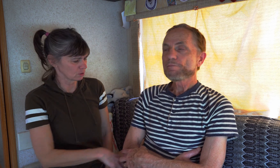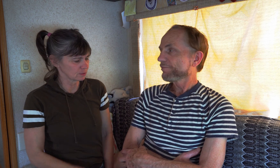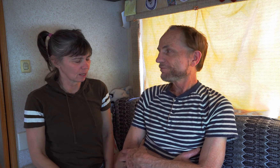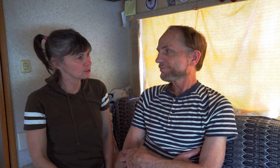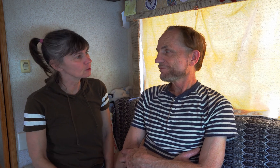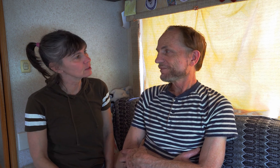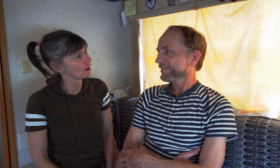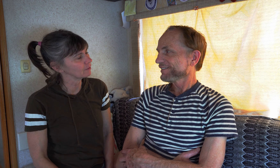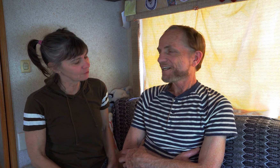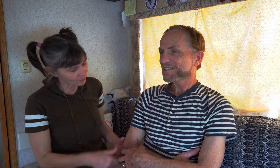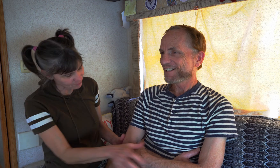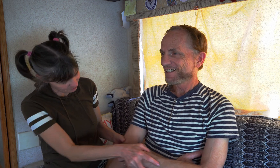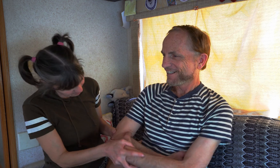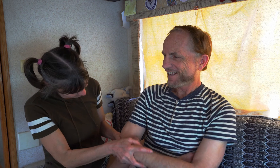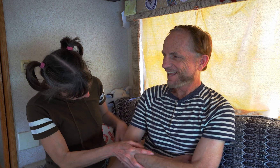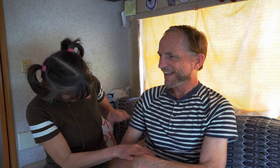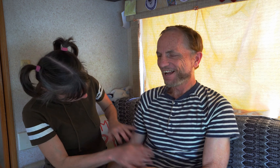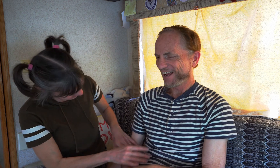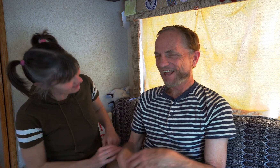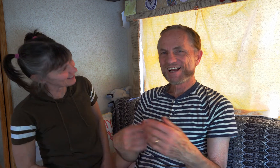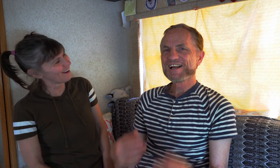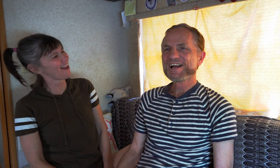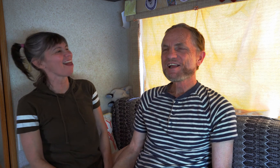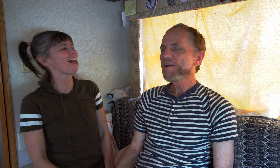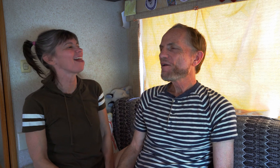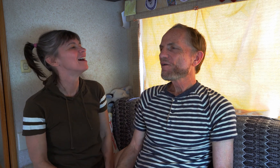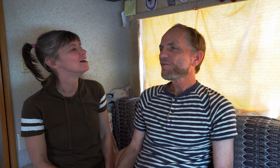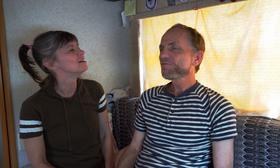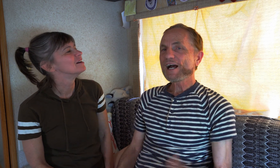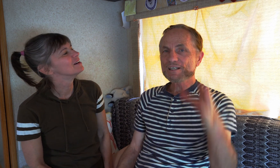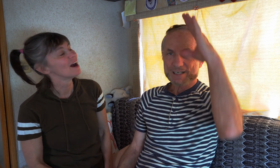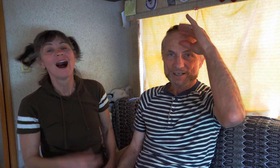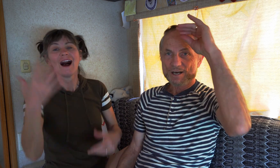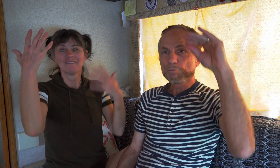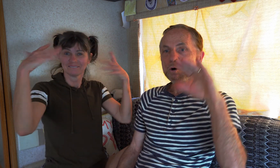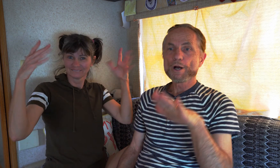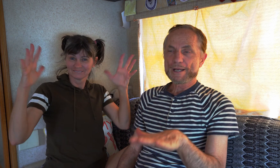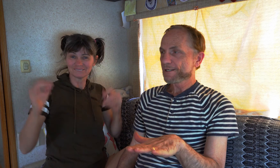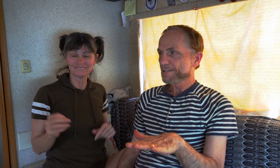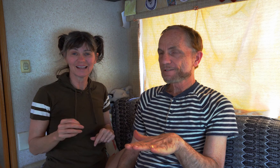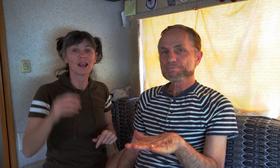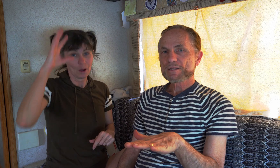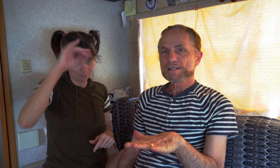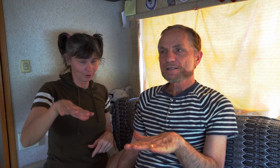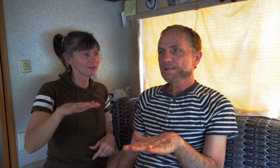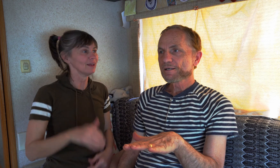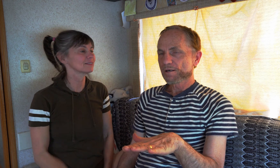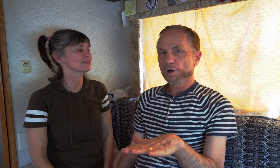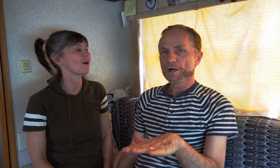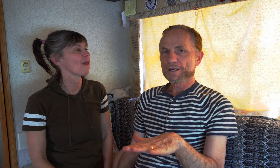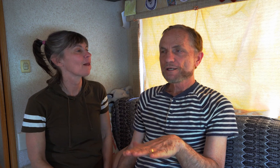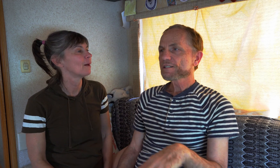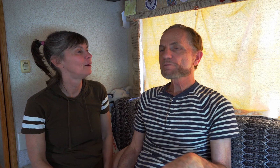You know some signs. You can sign. Yes. You don't have to do this. Finally, a boy